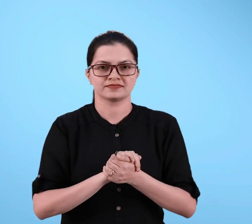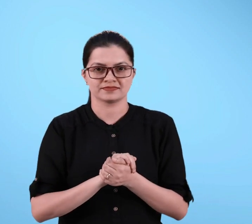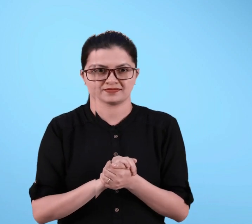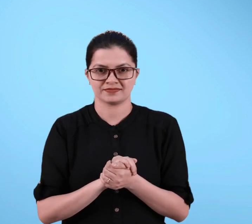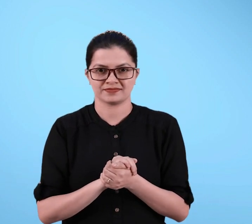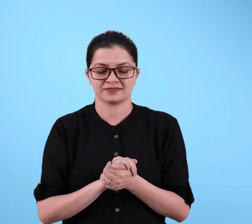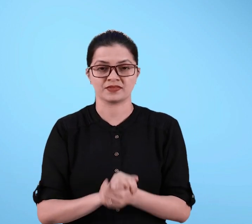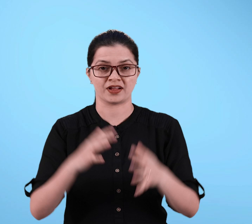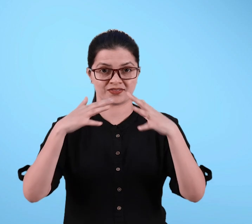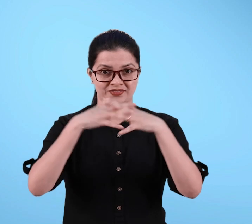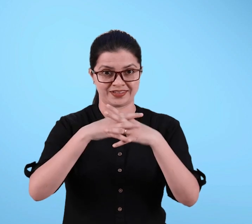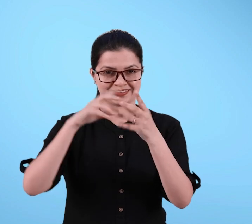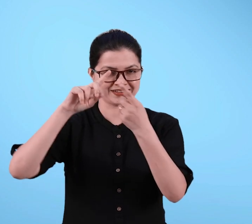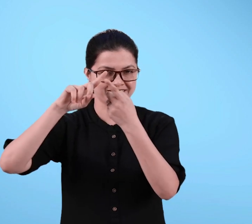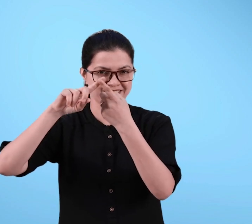Weaving. In activity Weaving. 2,